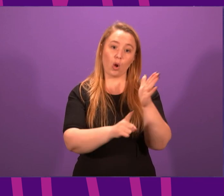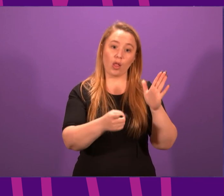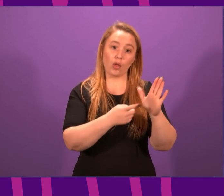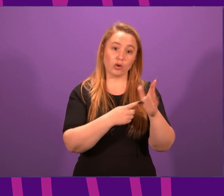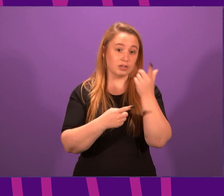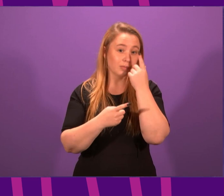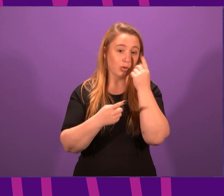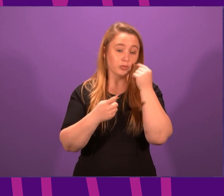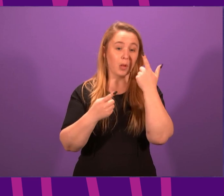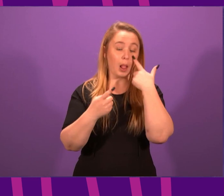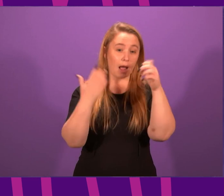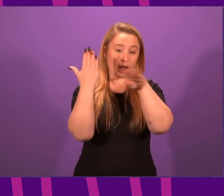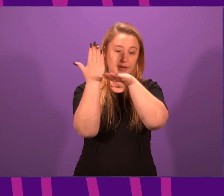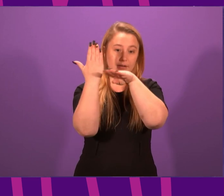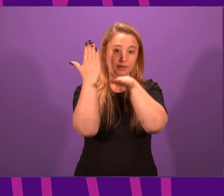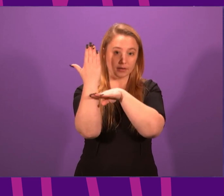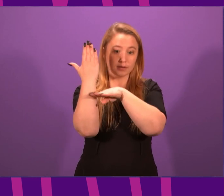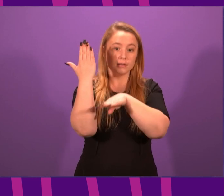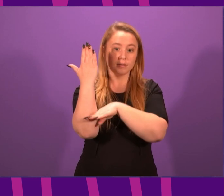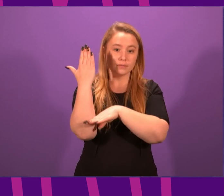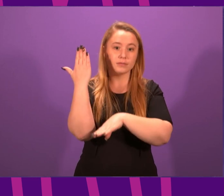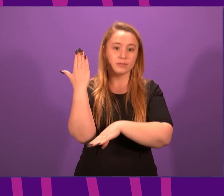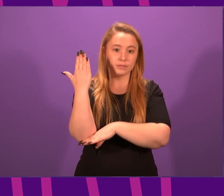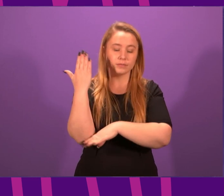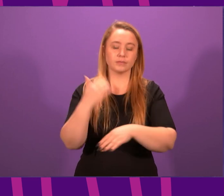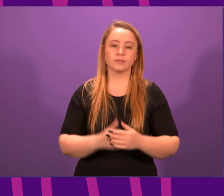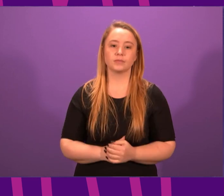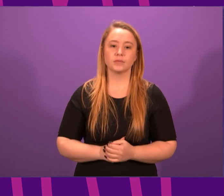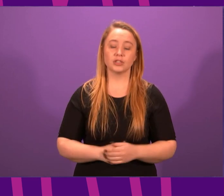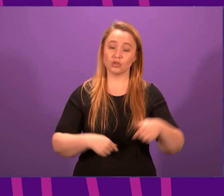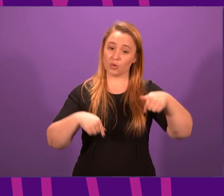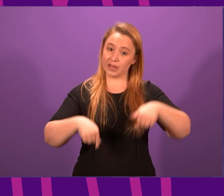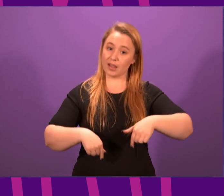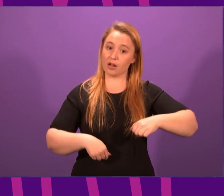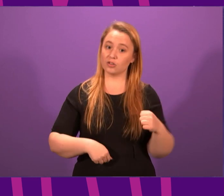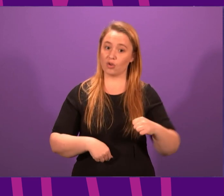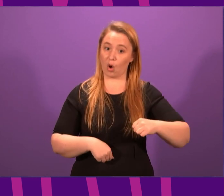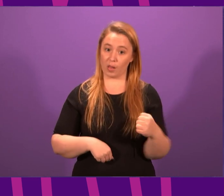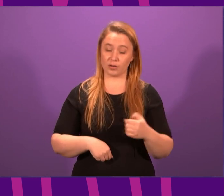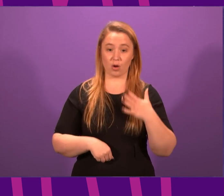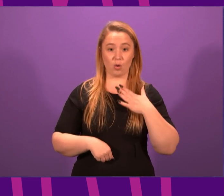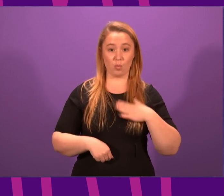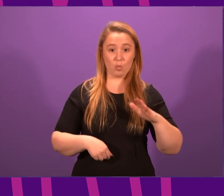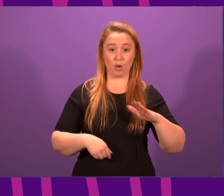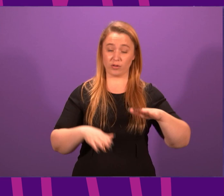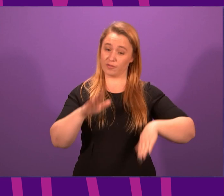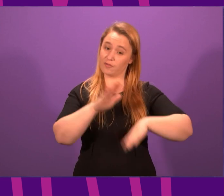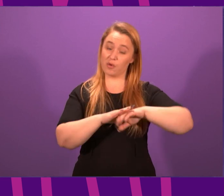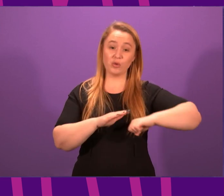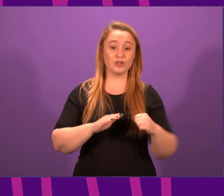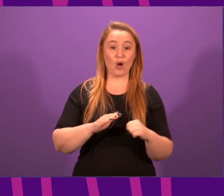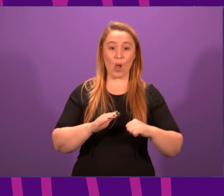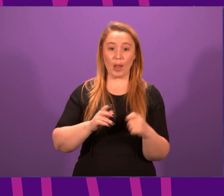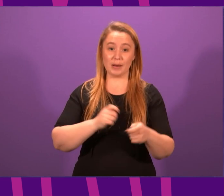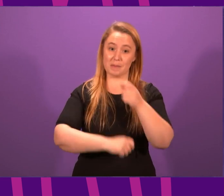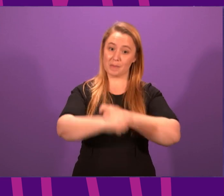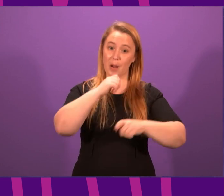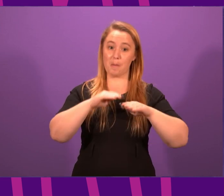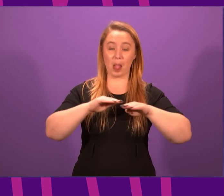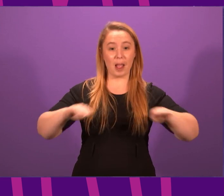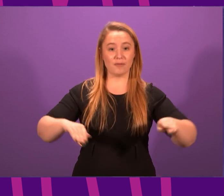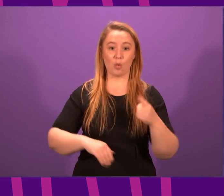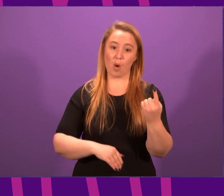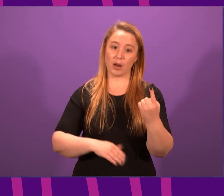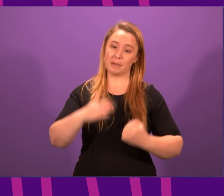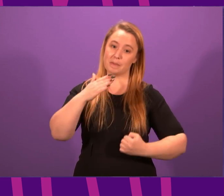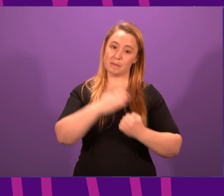in time. Clearly, we want to get to a position in Scotland where all of the country is at level one and ultimately at level two.